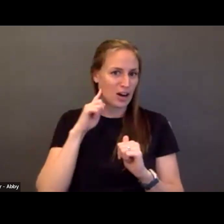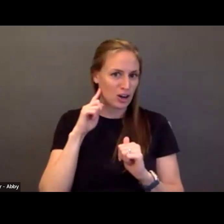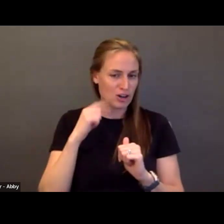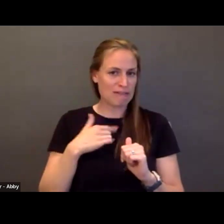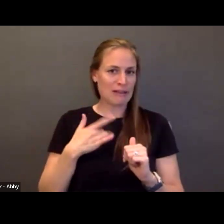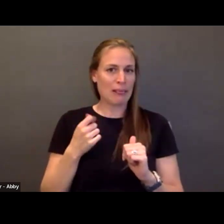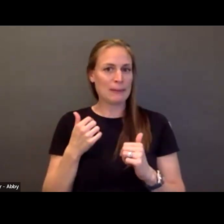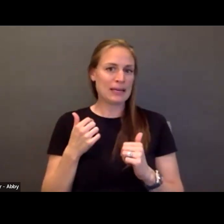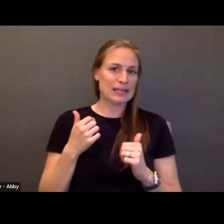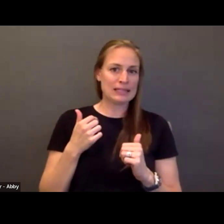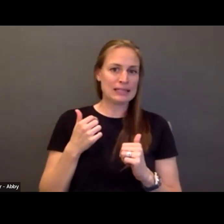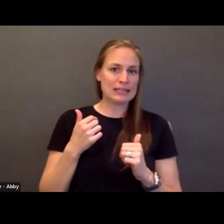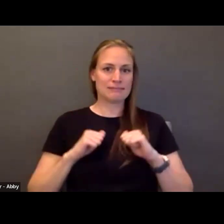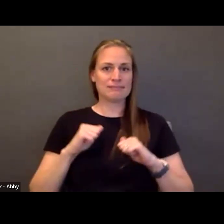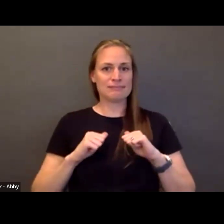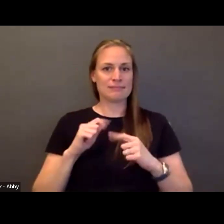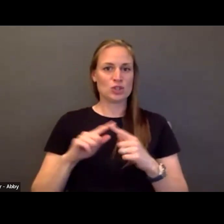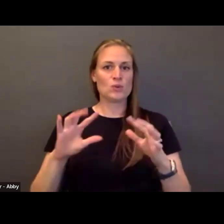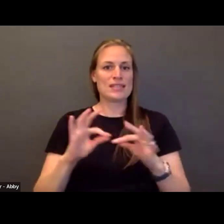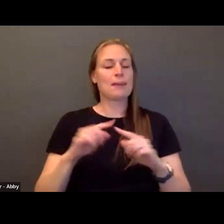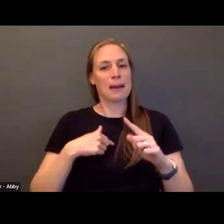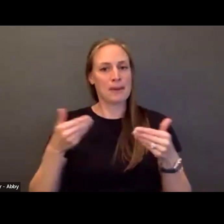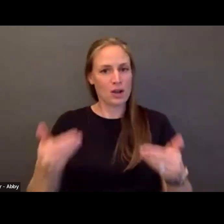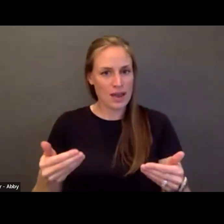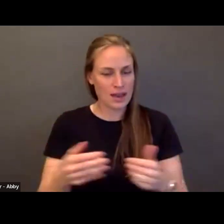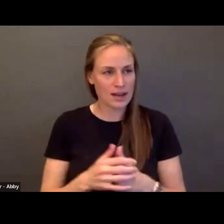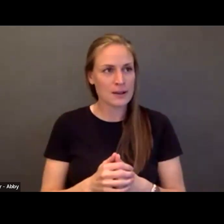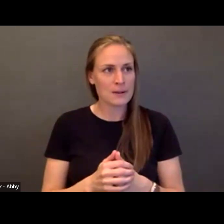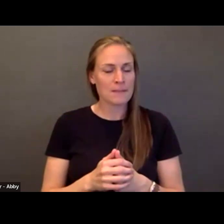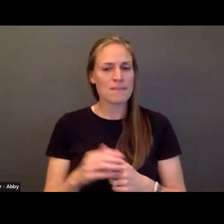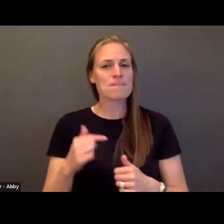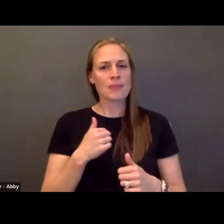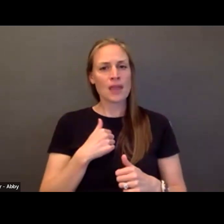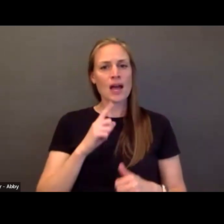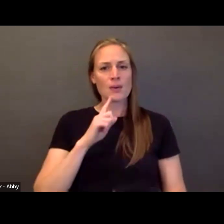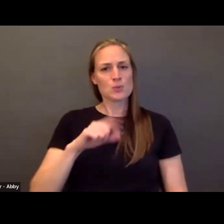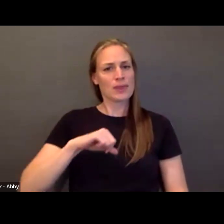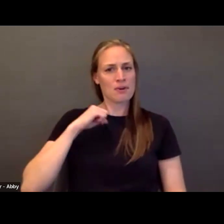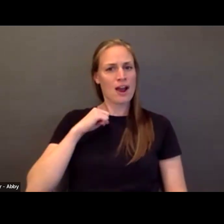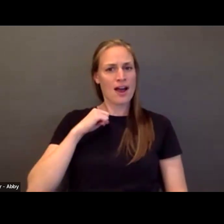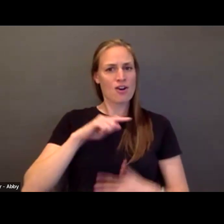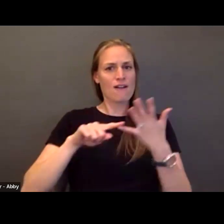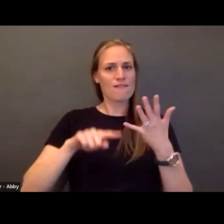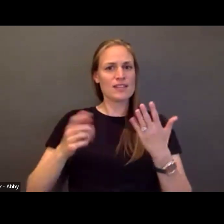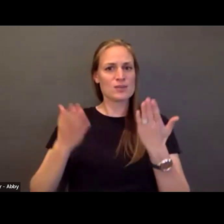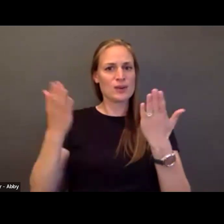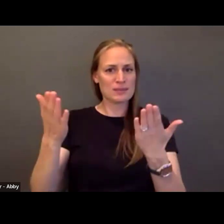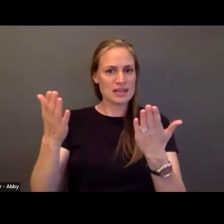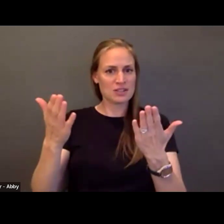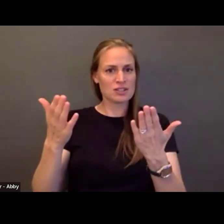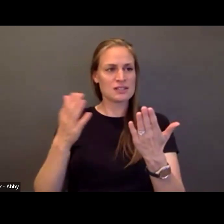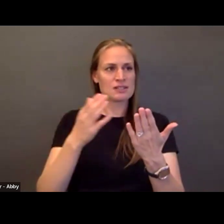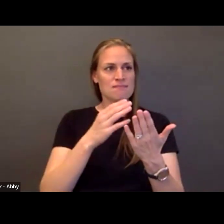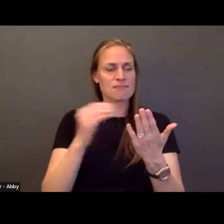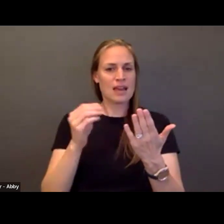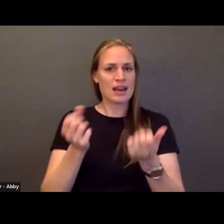it, but I'm gonna go out there and say it anyway. I was actually pretty proud of these recommendations and how many of them I think we started implementing.